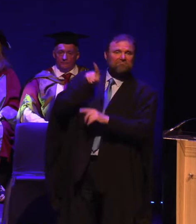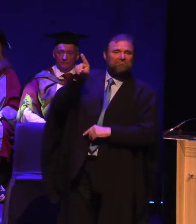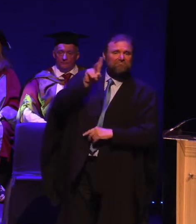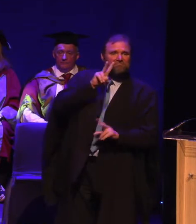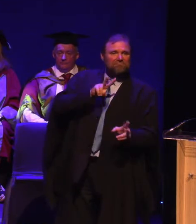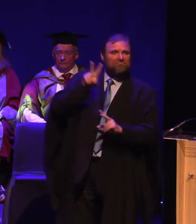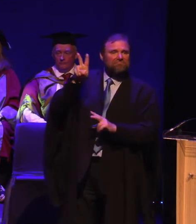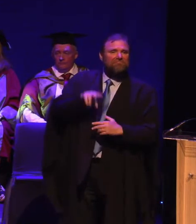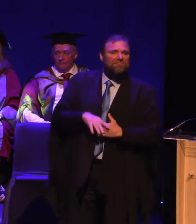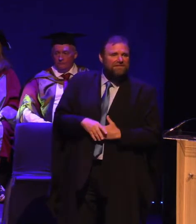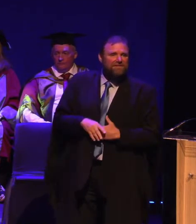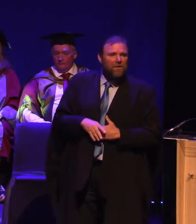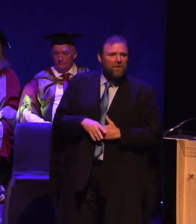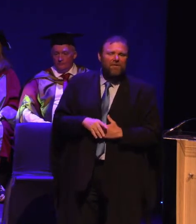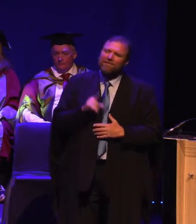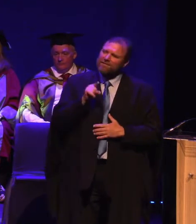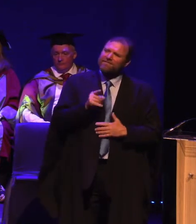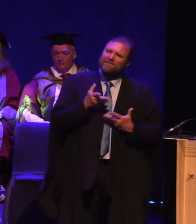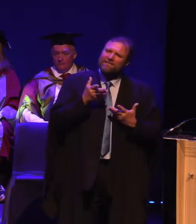people real ambition.